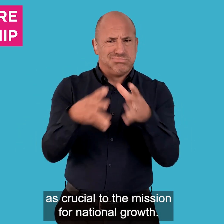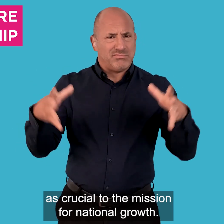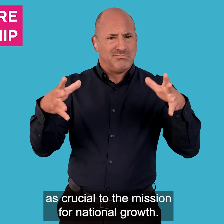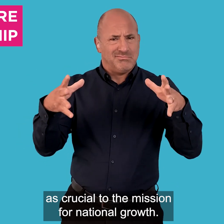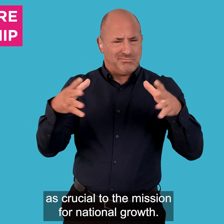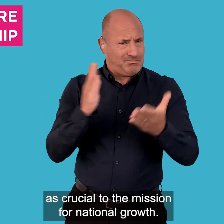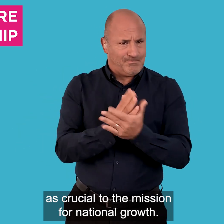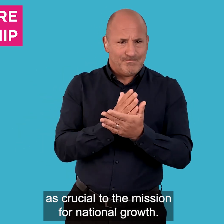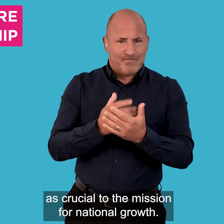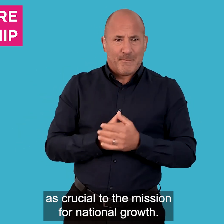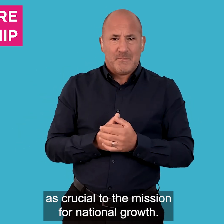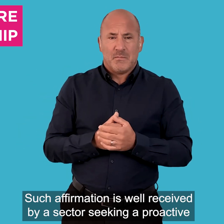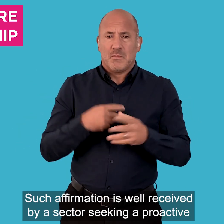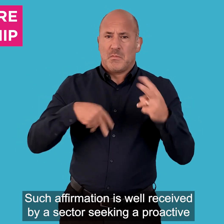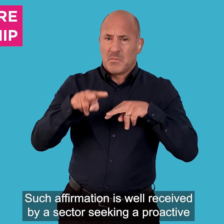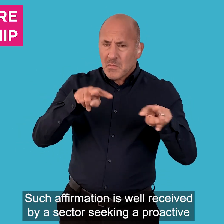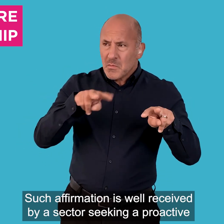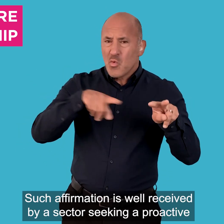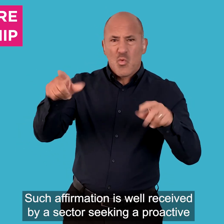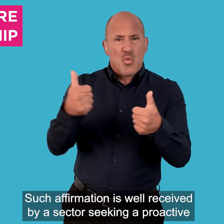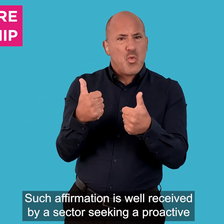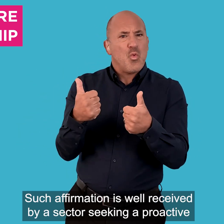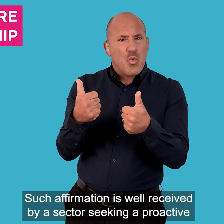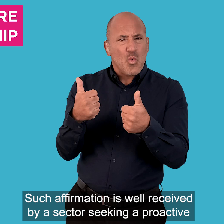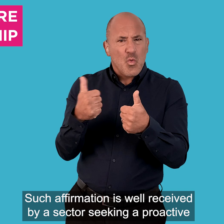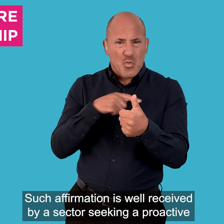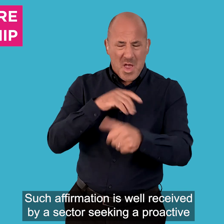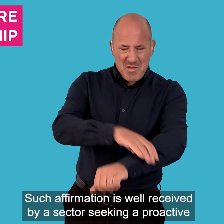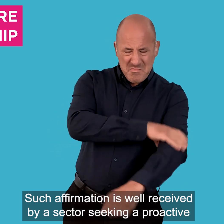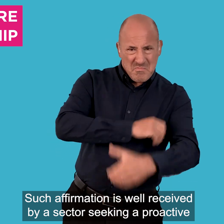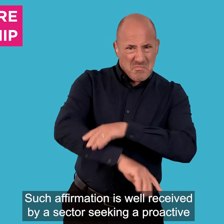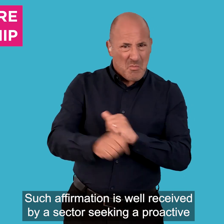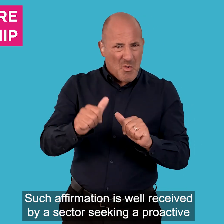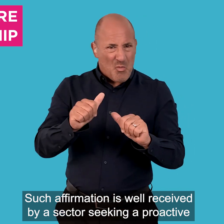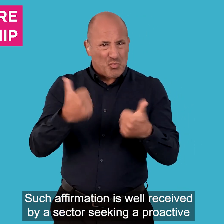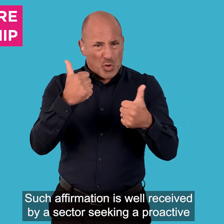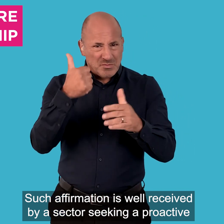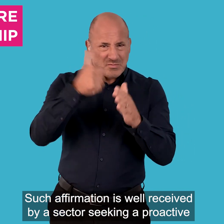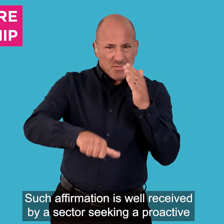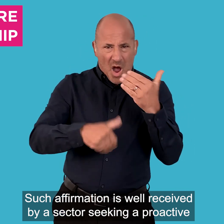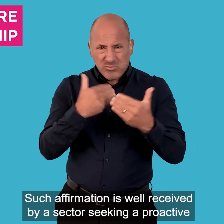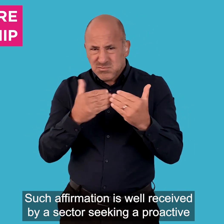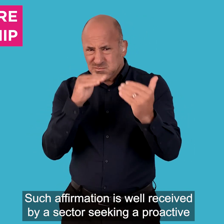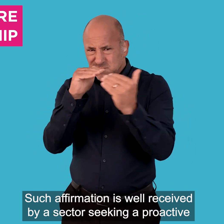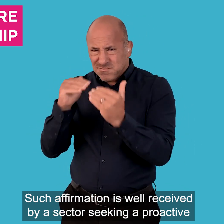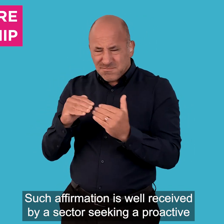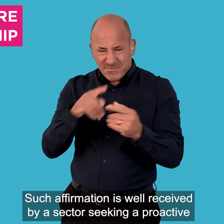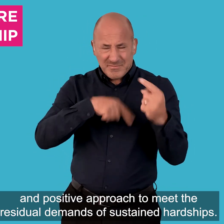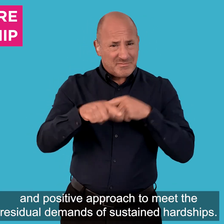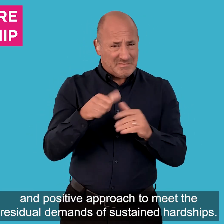for national growth. Such affirmation is well received by a sector seeking a proactive